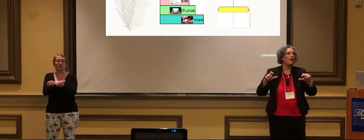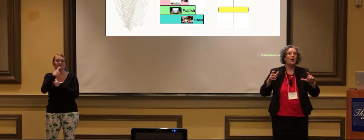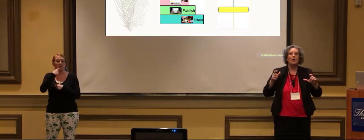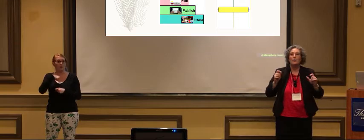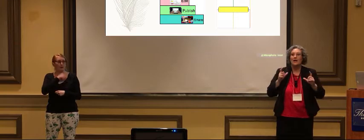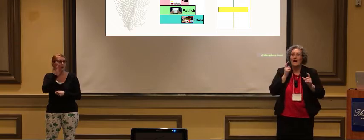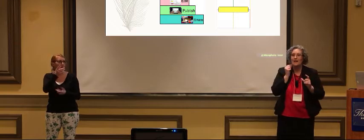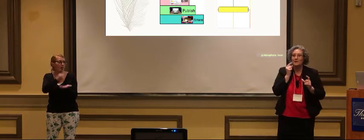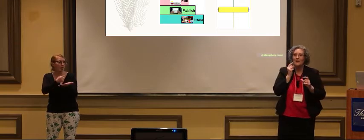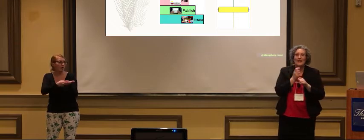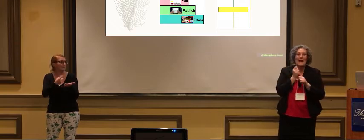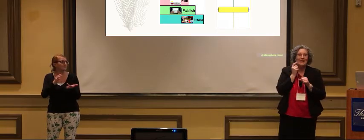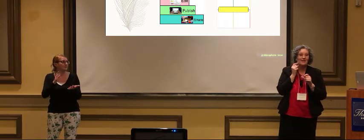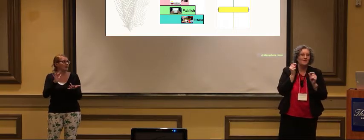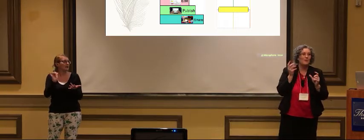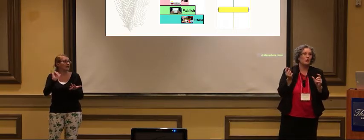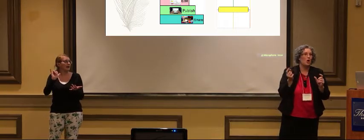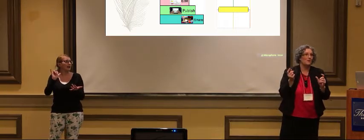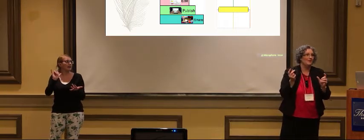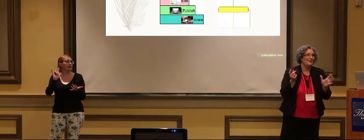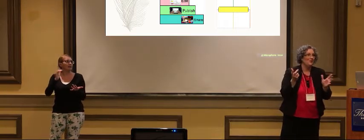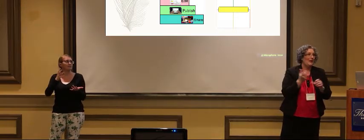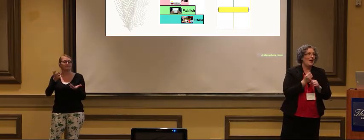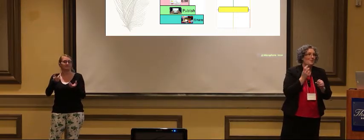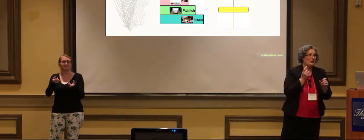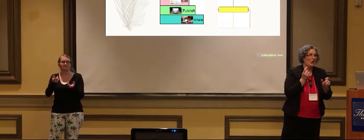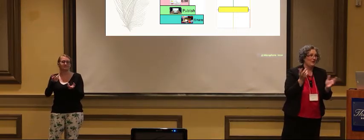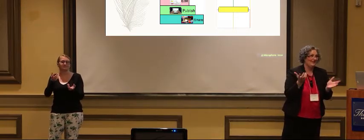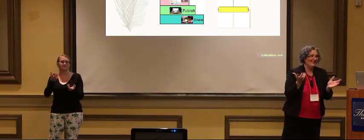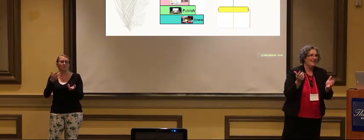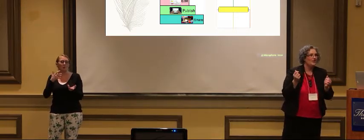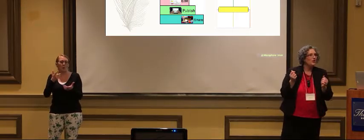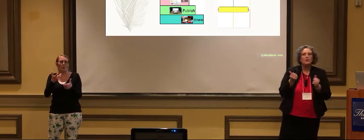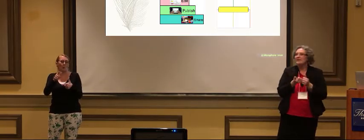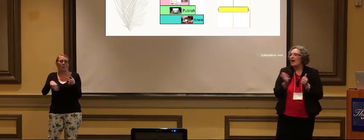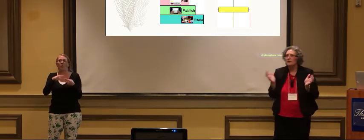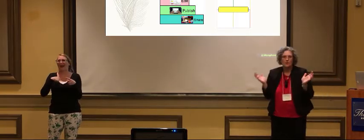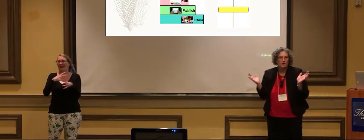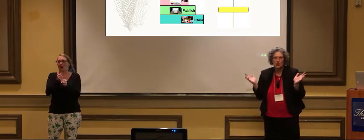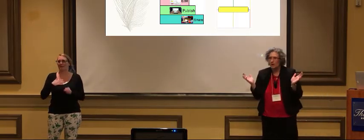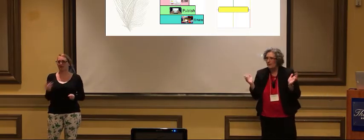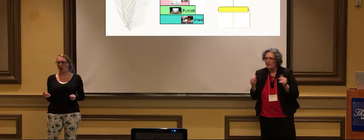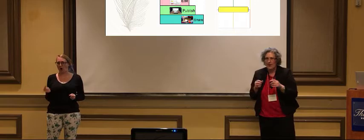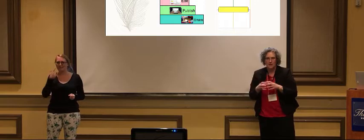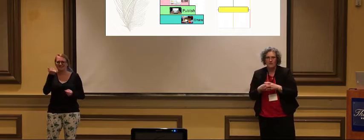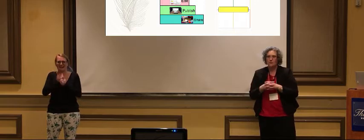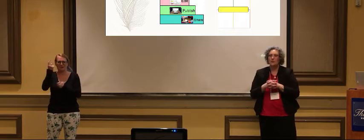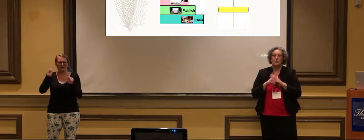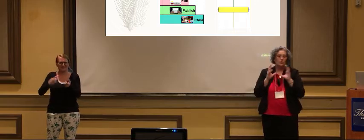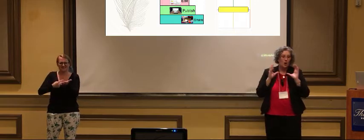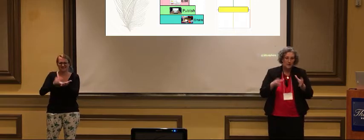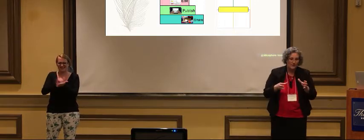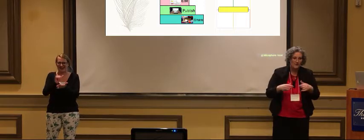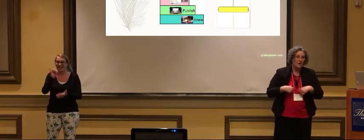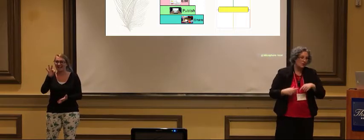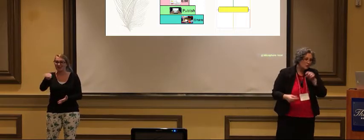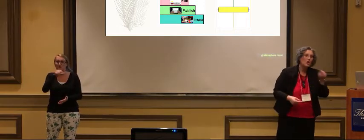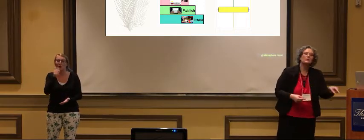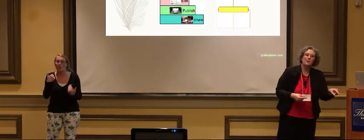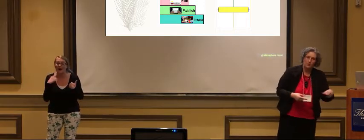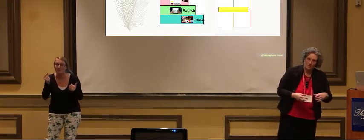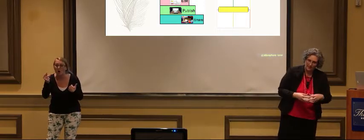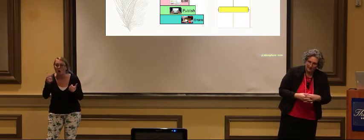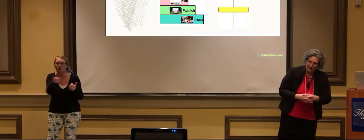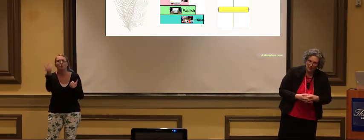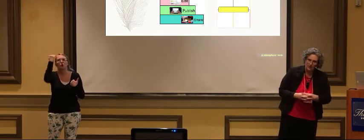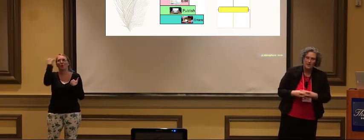you know, when I got a gift of my dog, when I got my dog. You know, because everyone can talk about that. If you don't have a dog, you